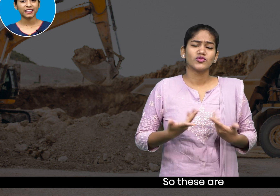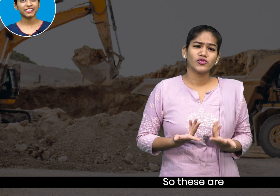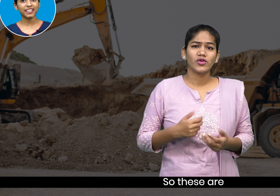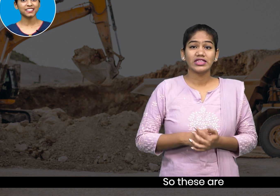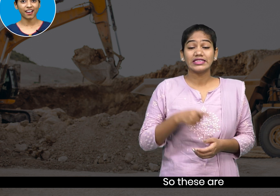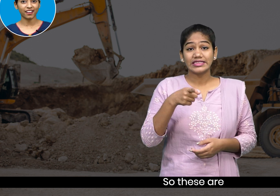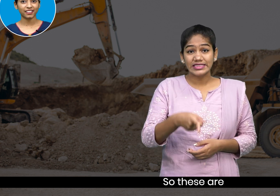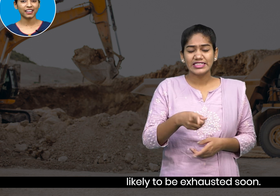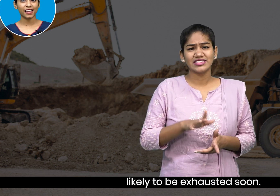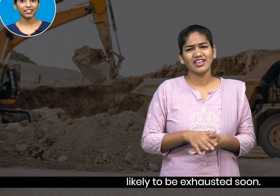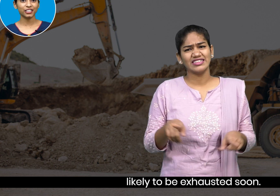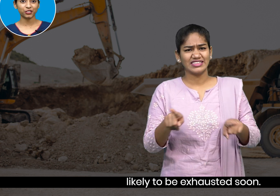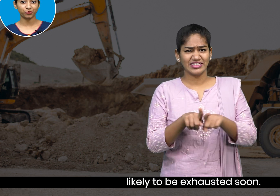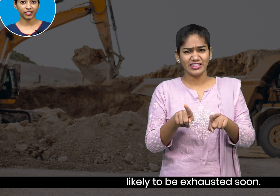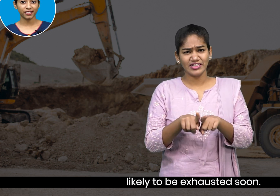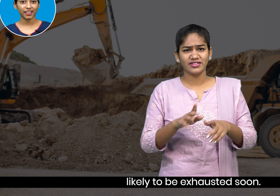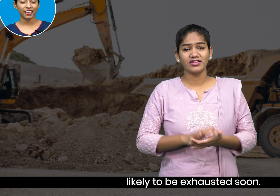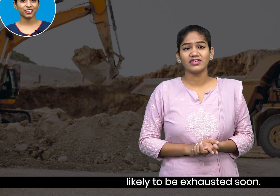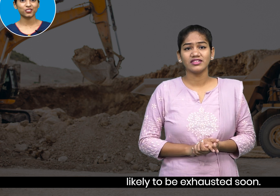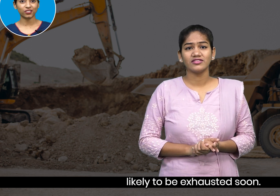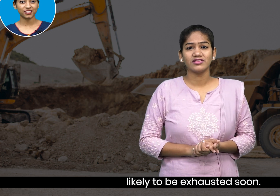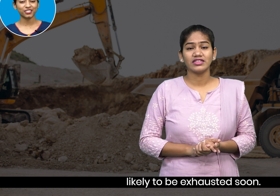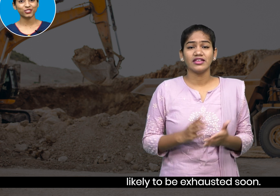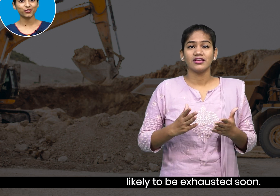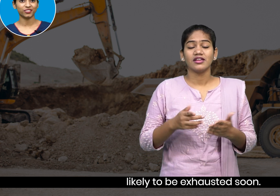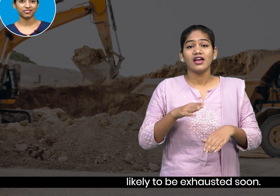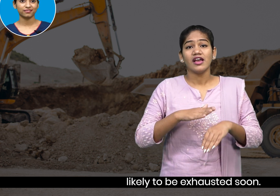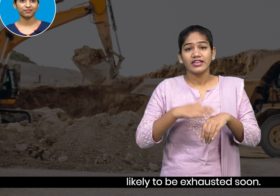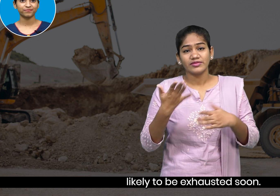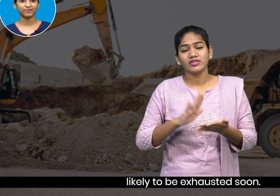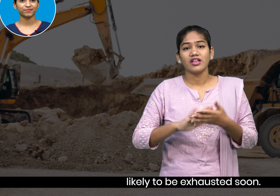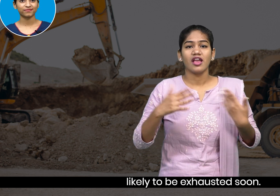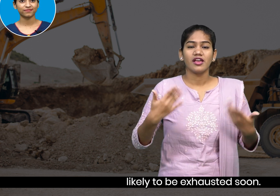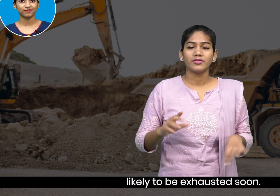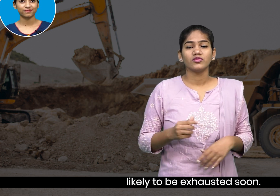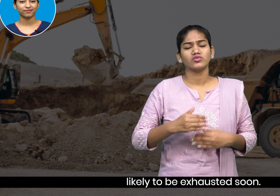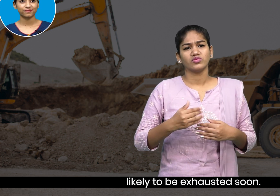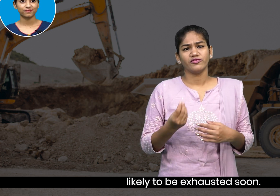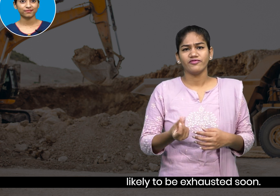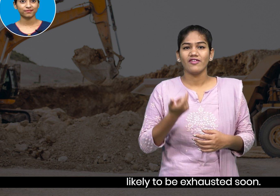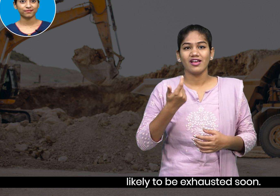So, these are likely to be exhausted soon.